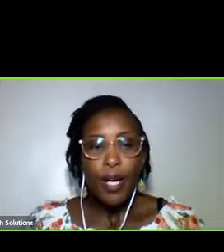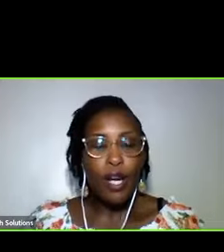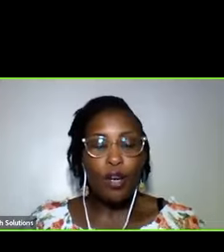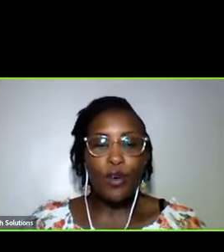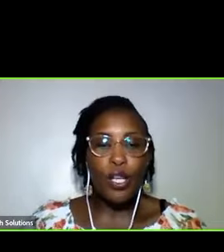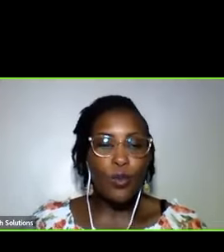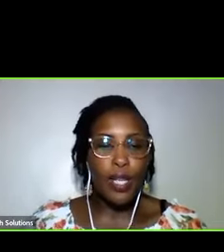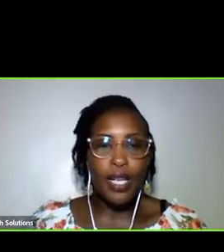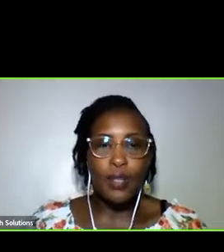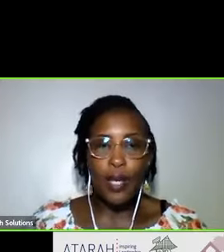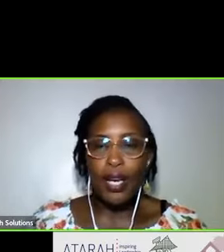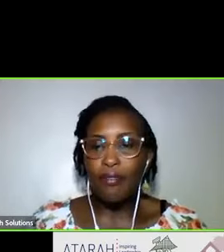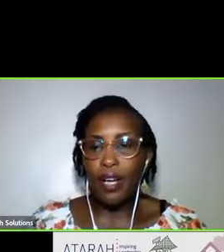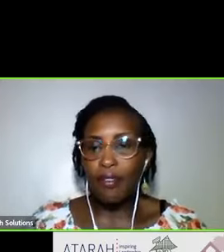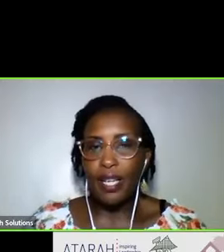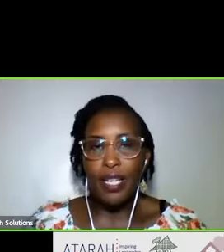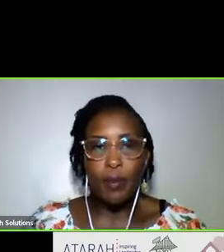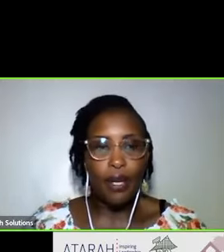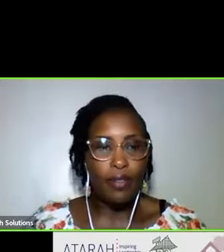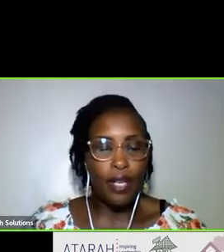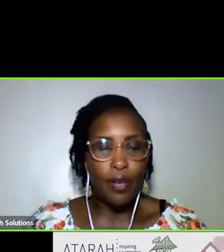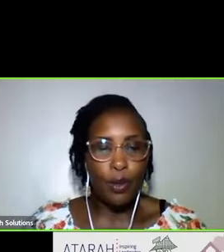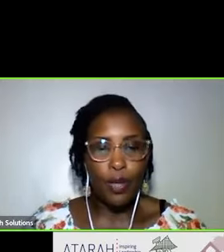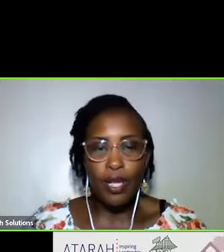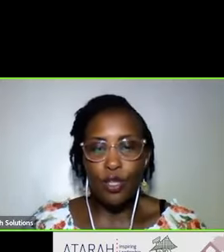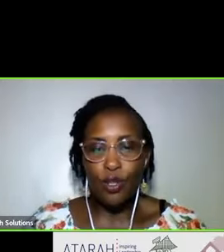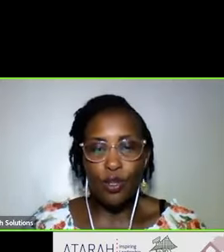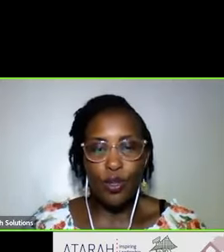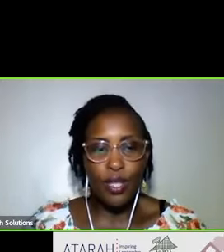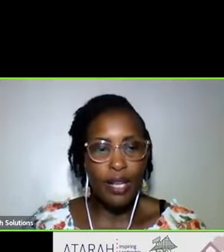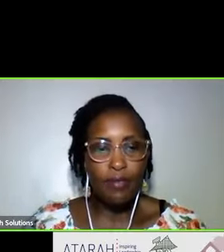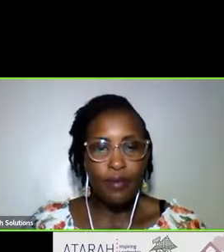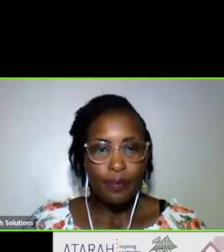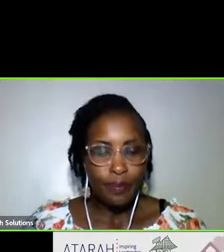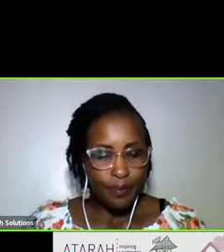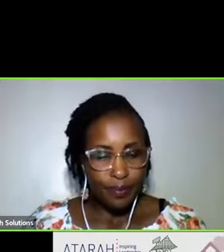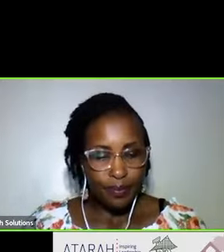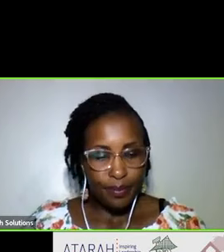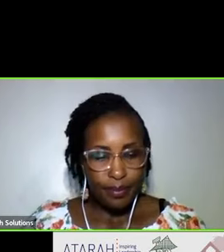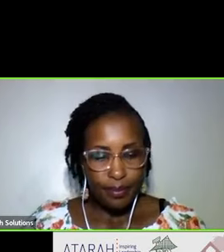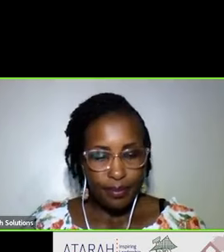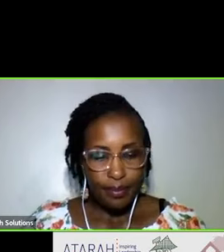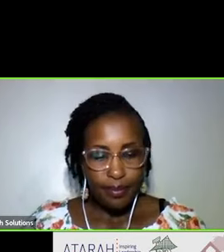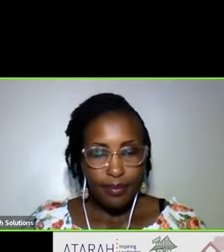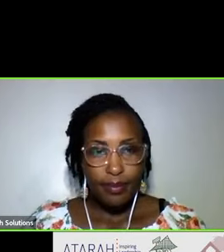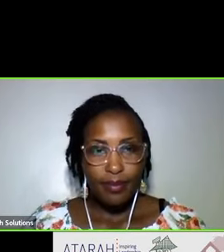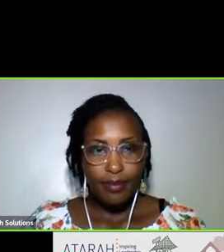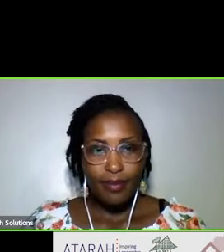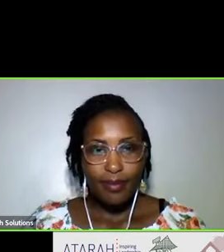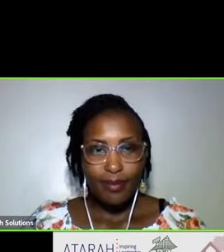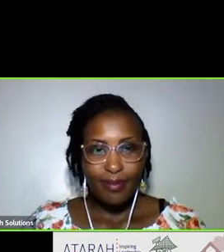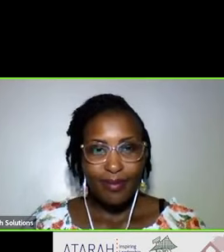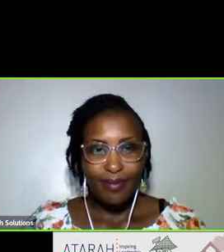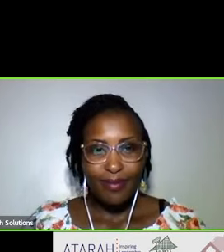businesses. And of course, with us, we have Kevin Adipo. Kevin Adipo, you can introduce yourself.